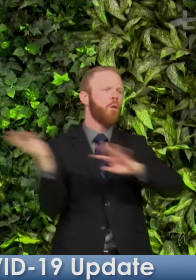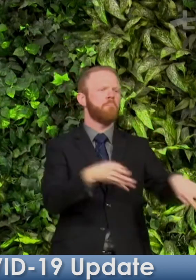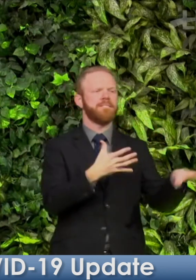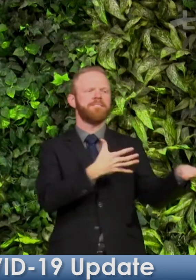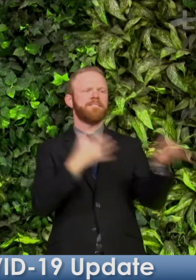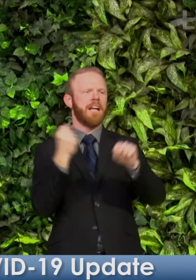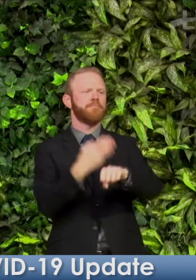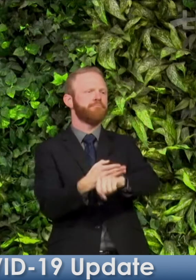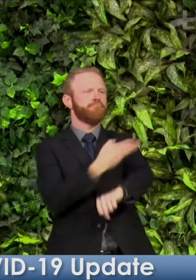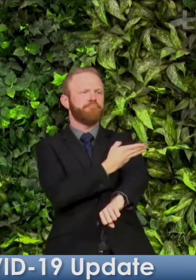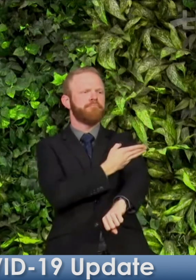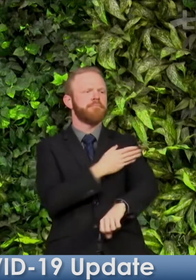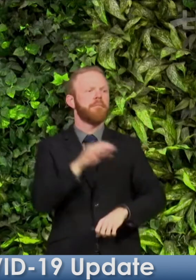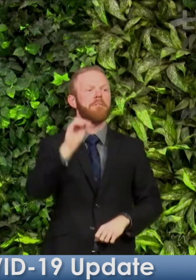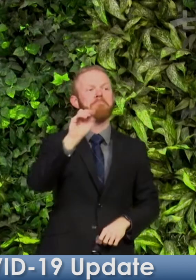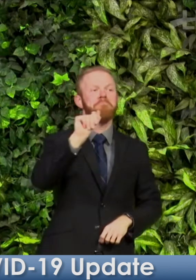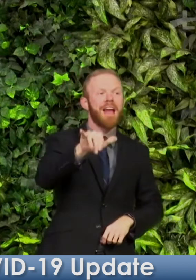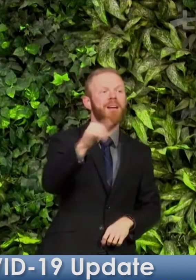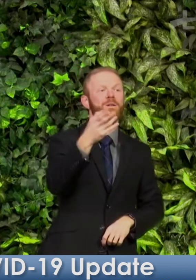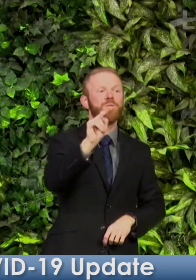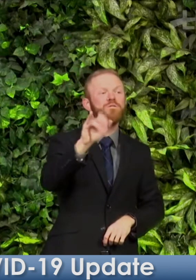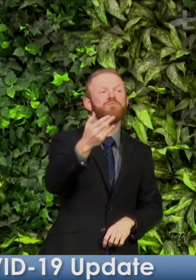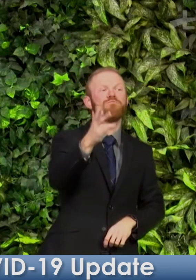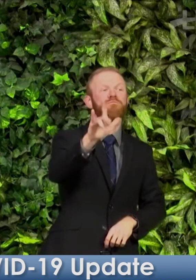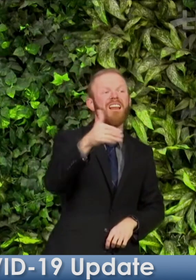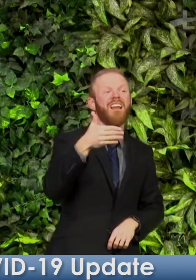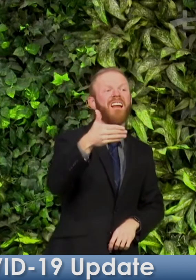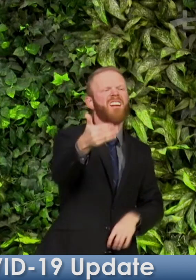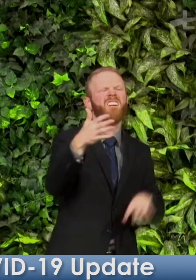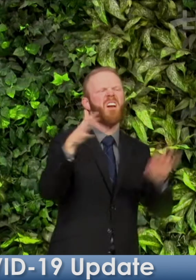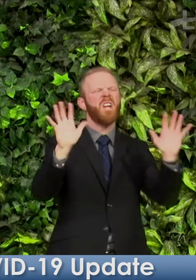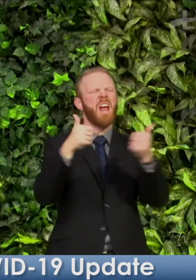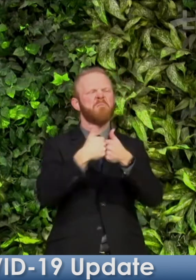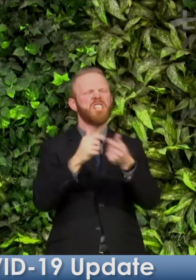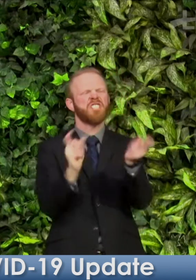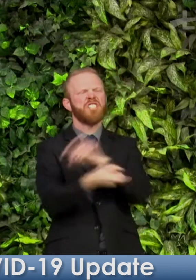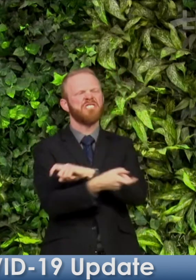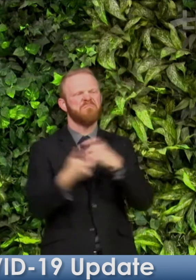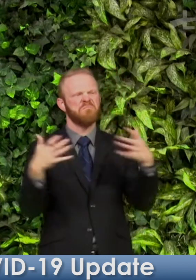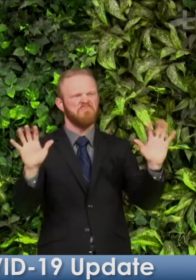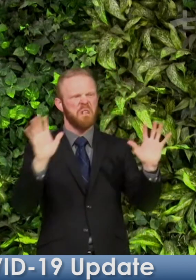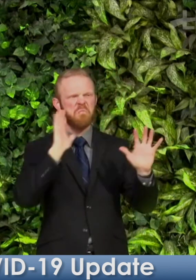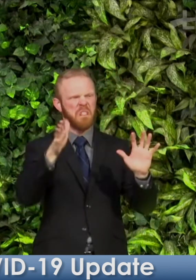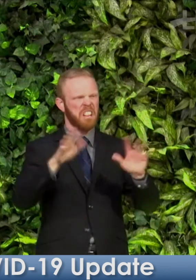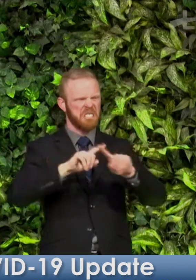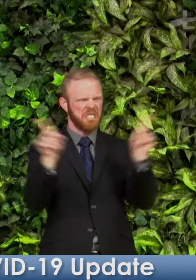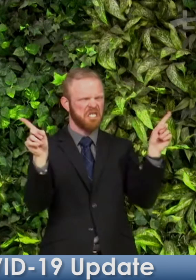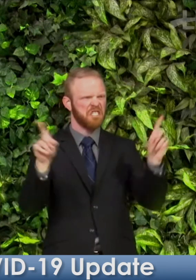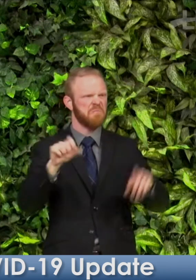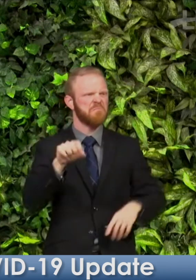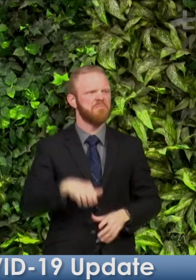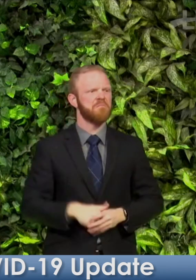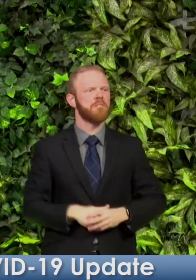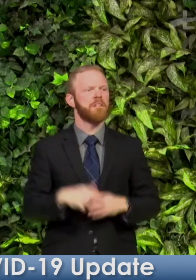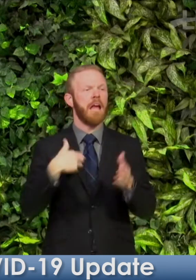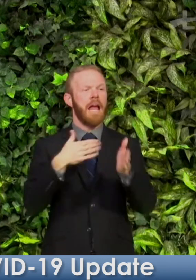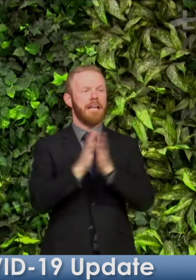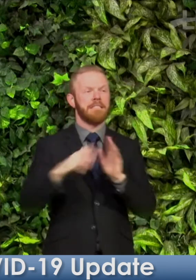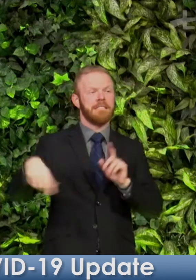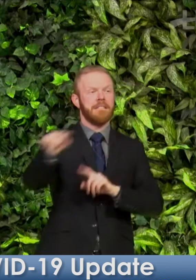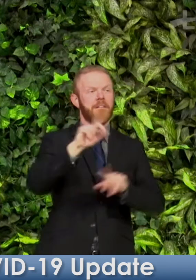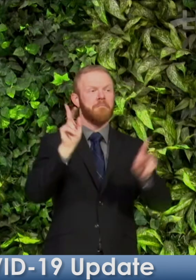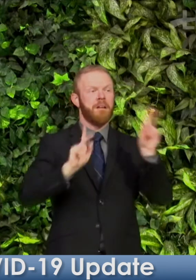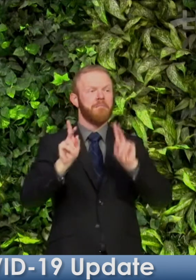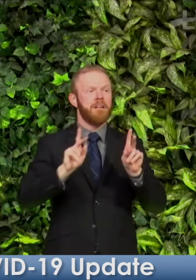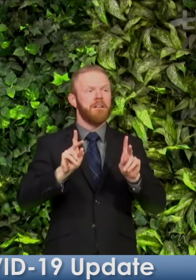changer. All of a sudden, we're at a completely different level. So I ask people, mindful again of being